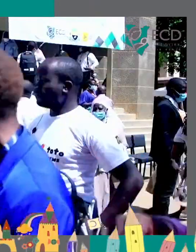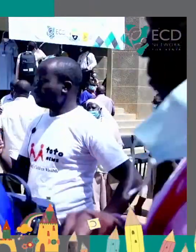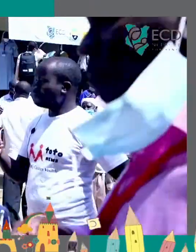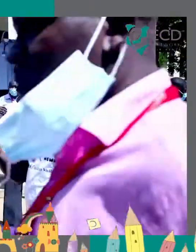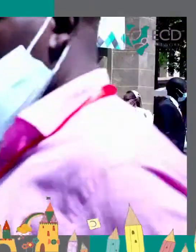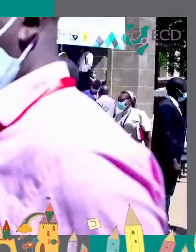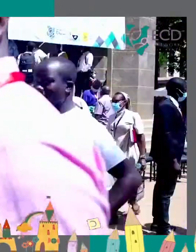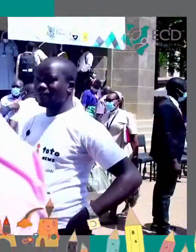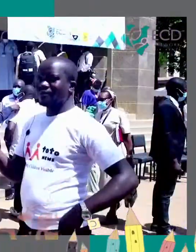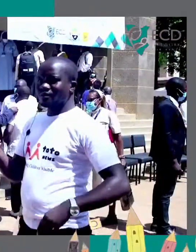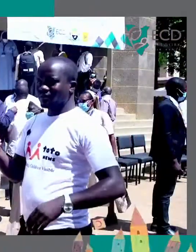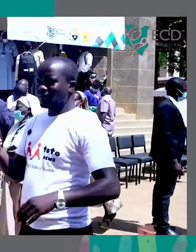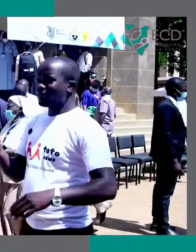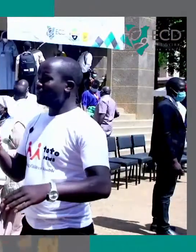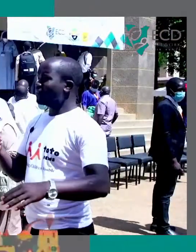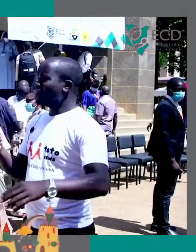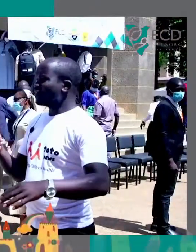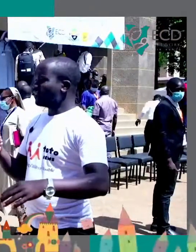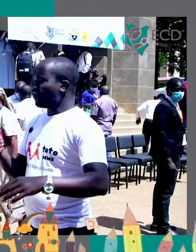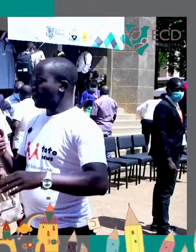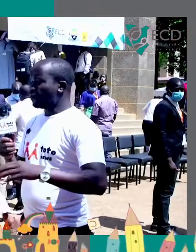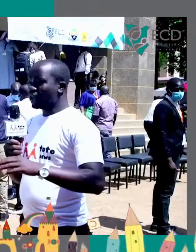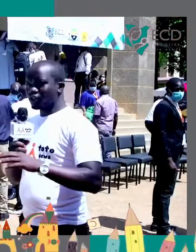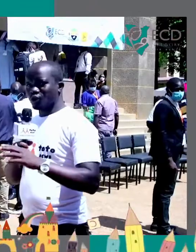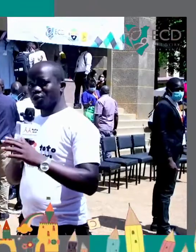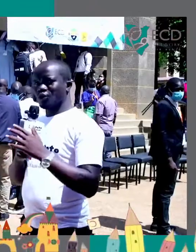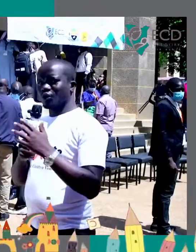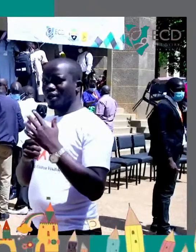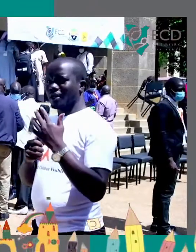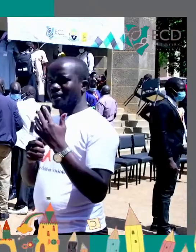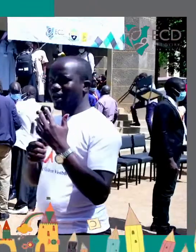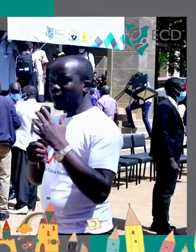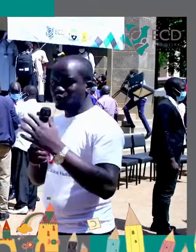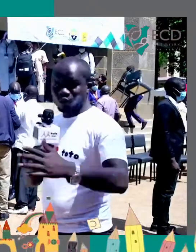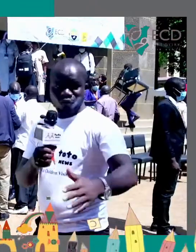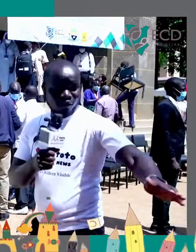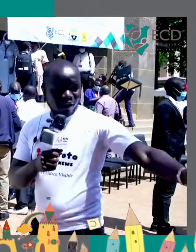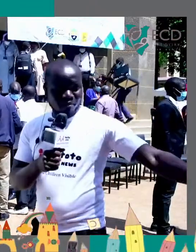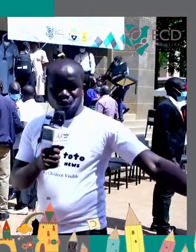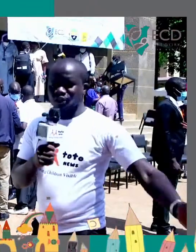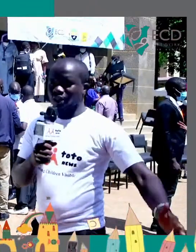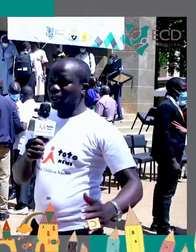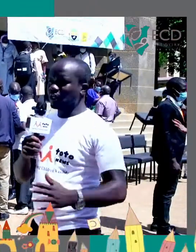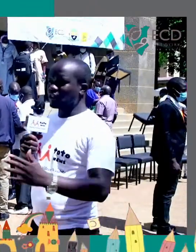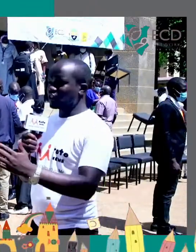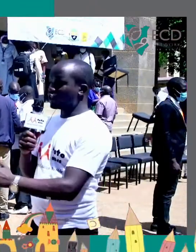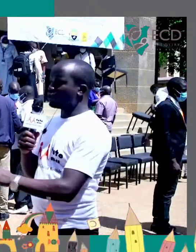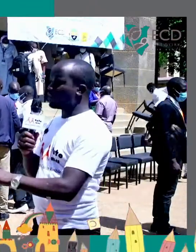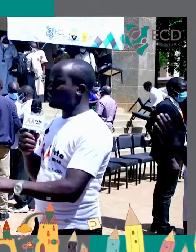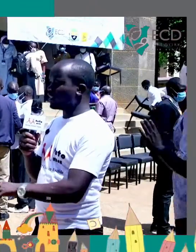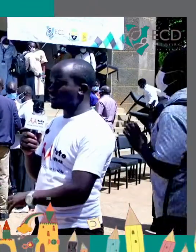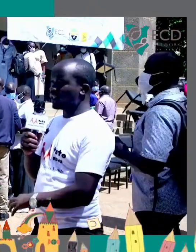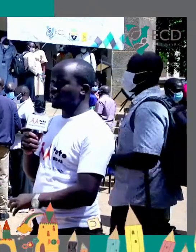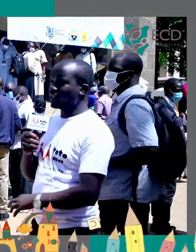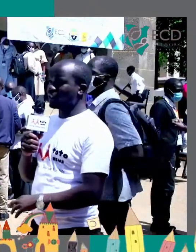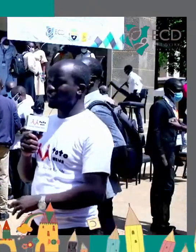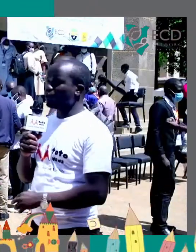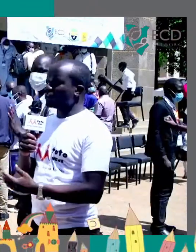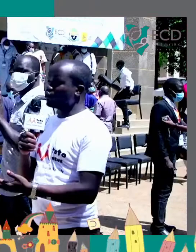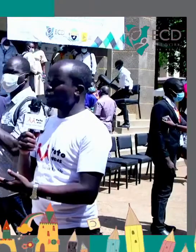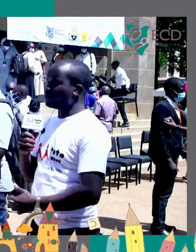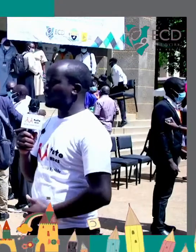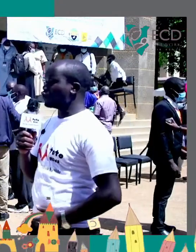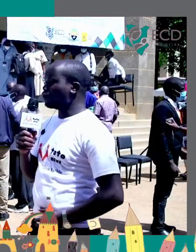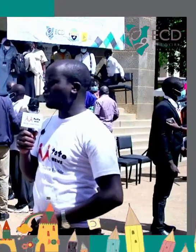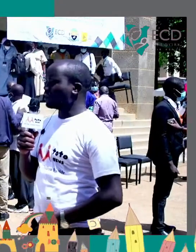outgoing chair of the Kenya ECD Network Board. Yeah, wow. So how do you feel about the session that just ended,